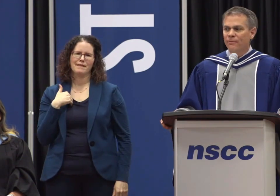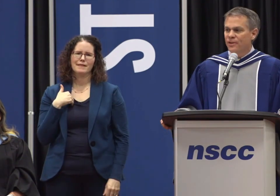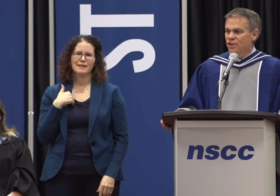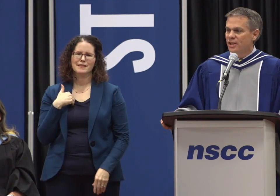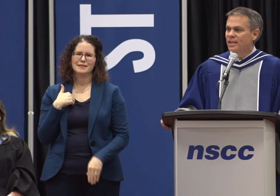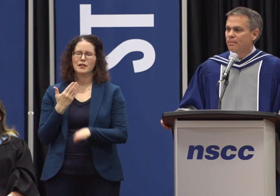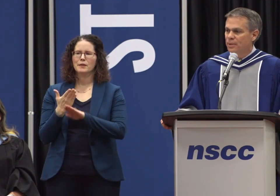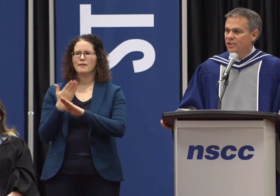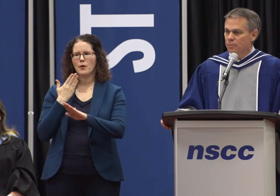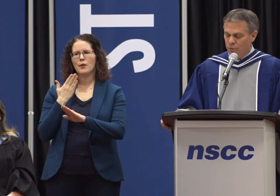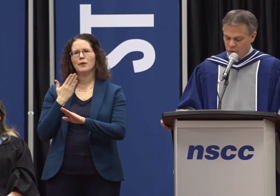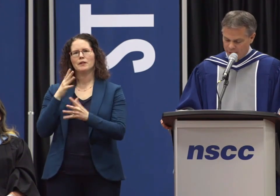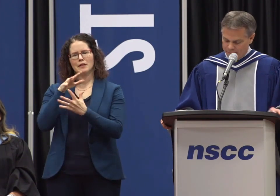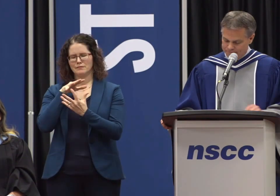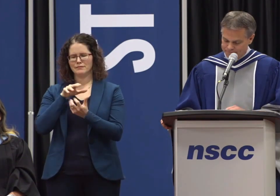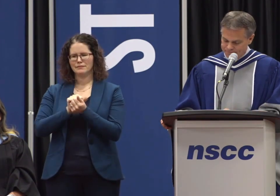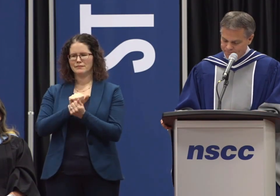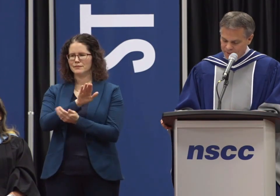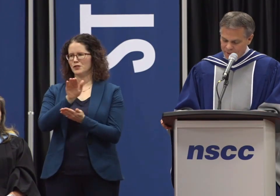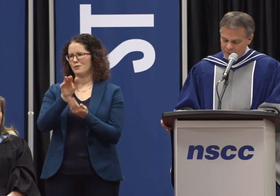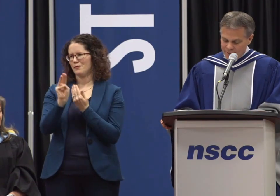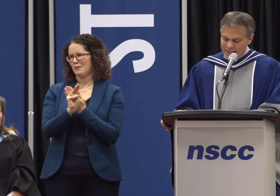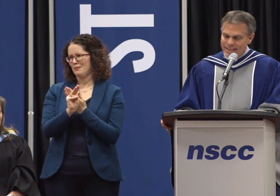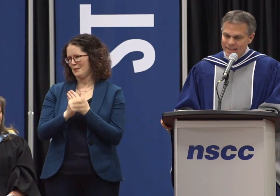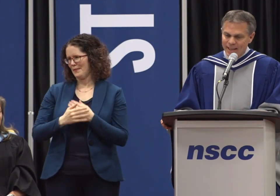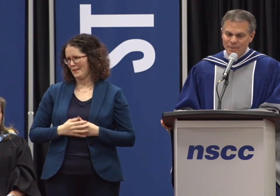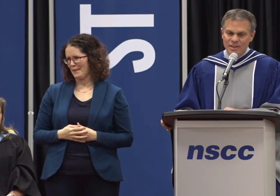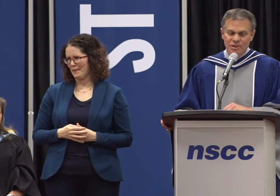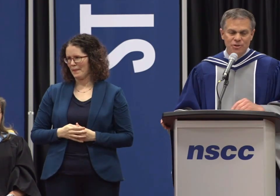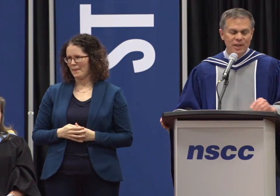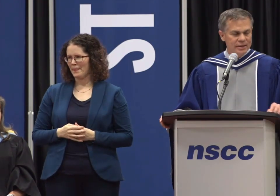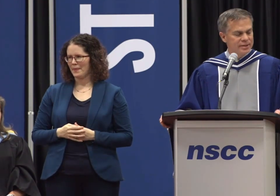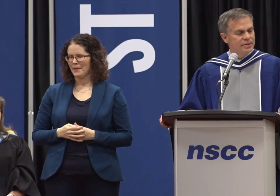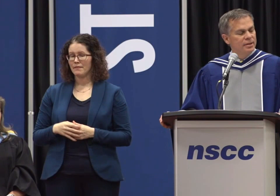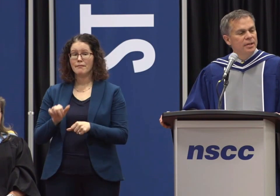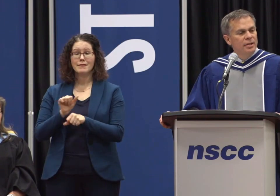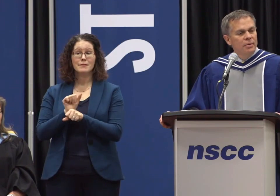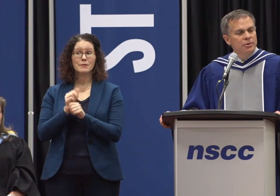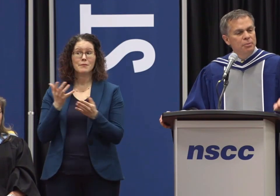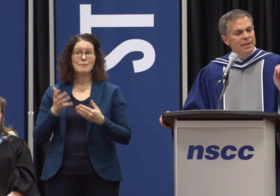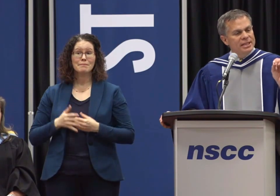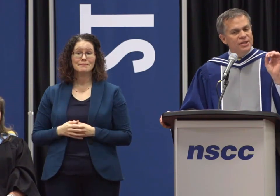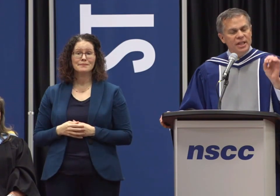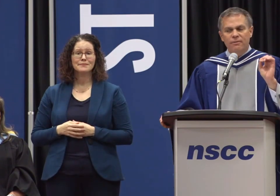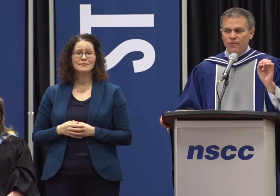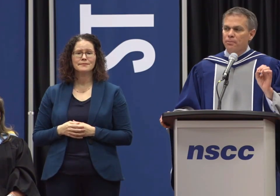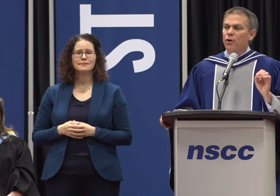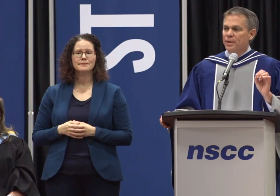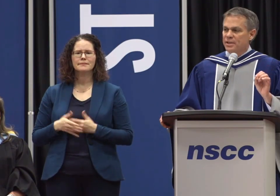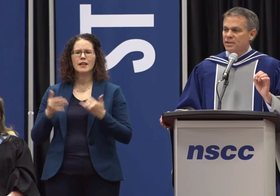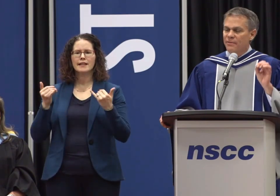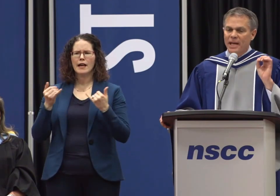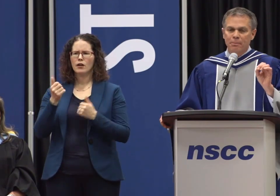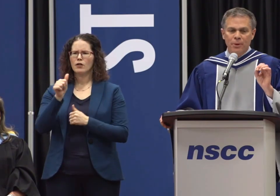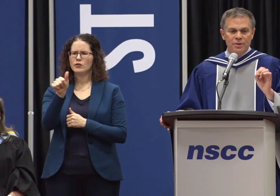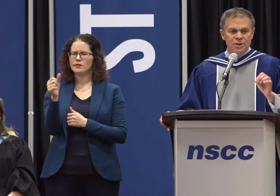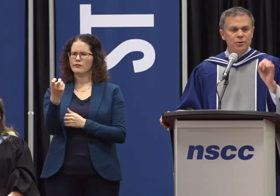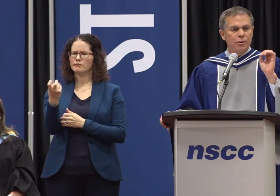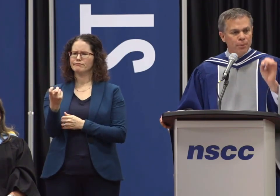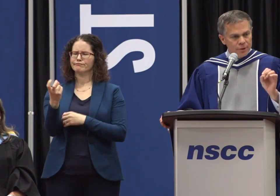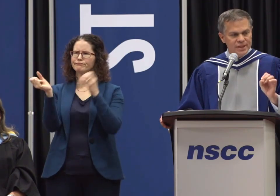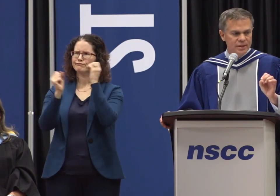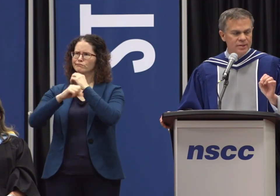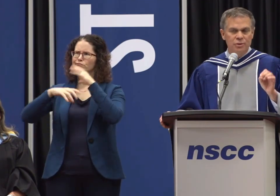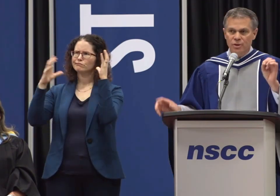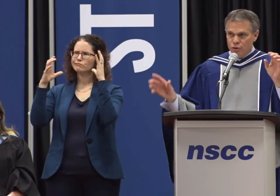before you officially complete your program. And that assignment is to do this. Would you please think for a moment of that person